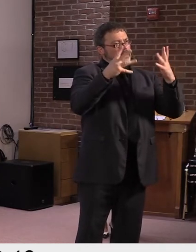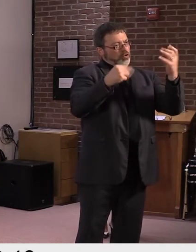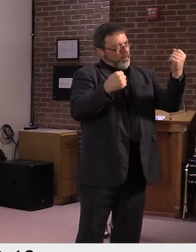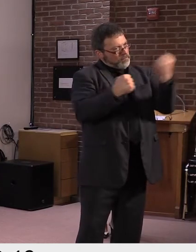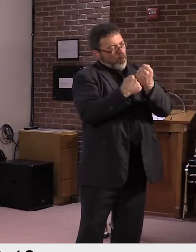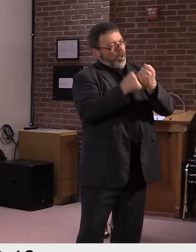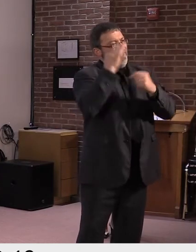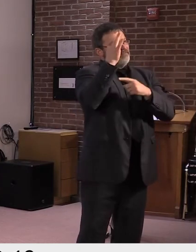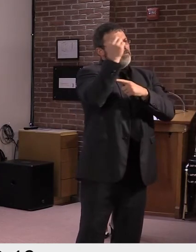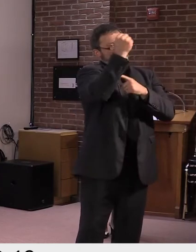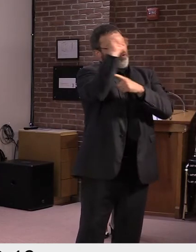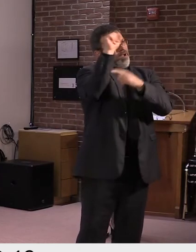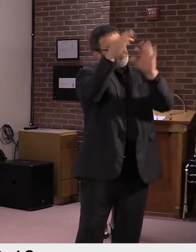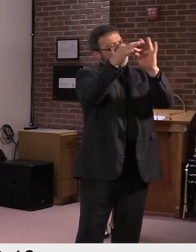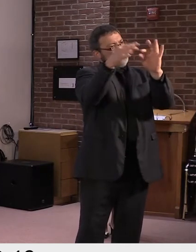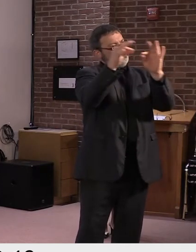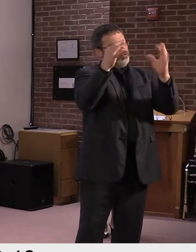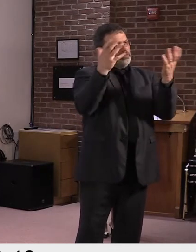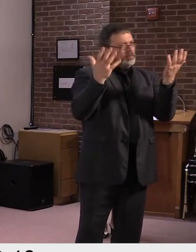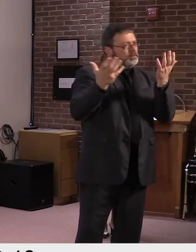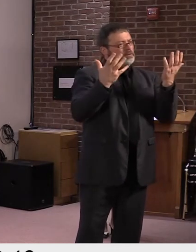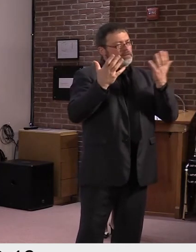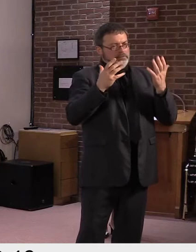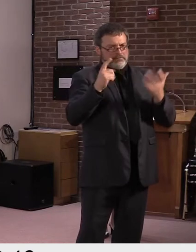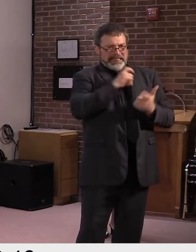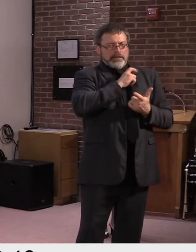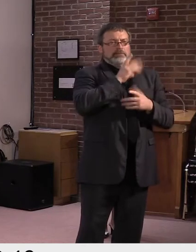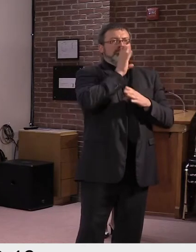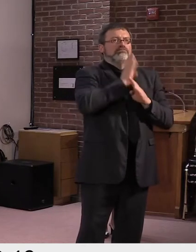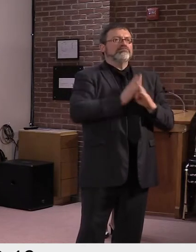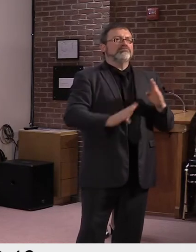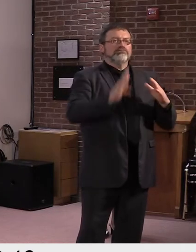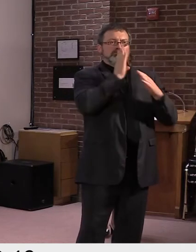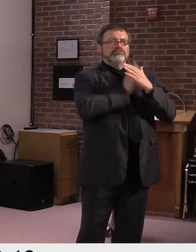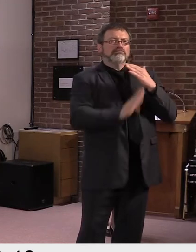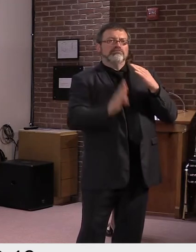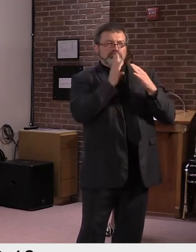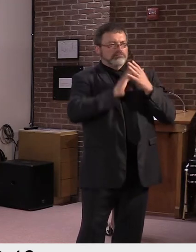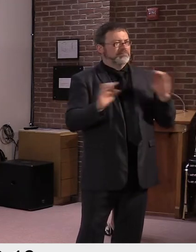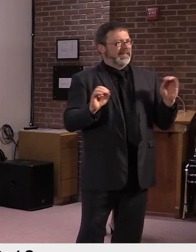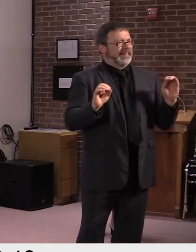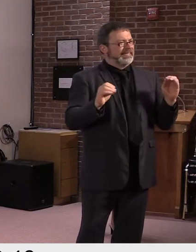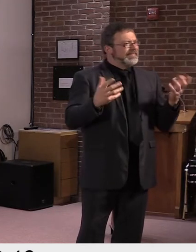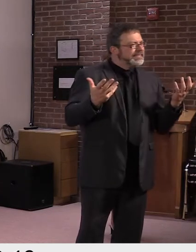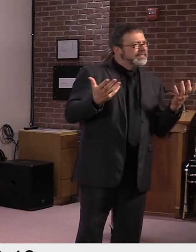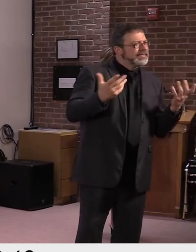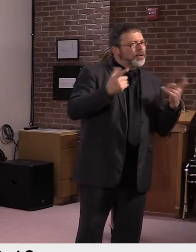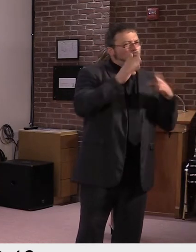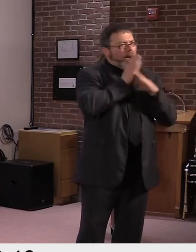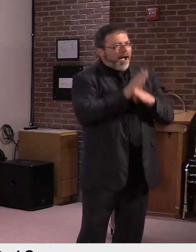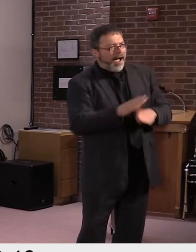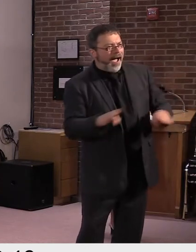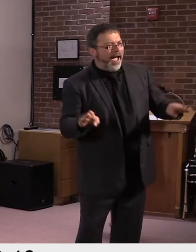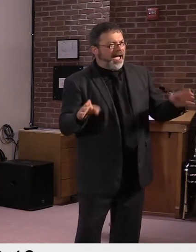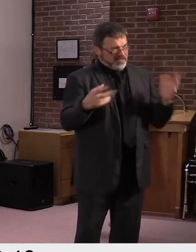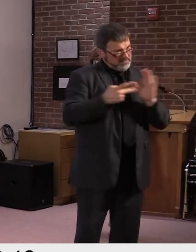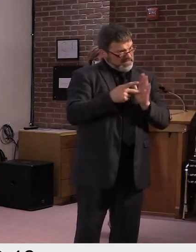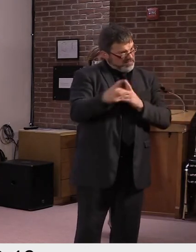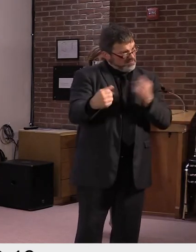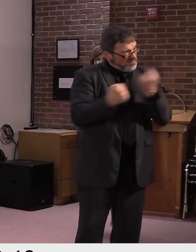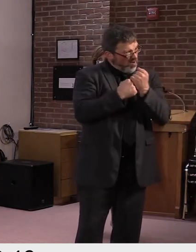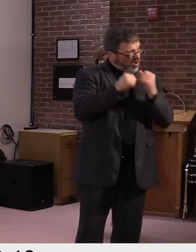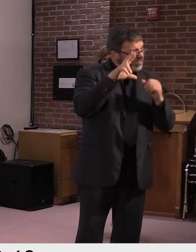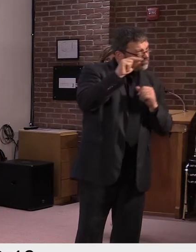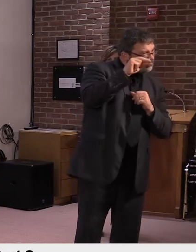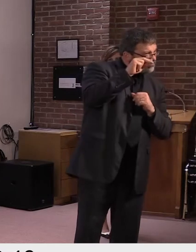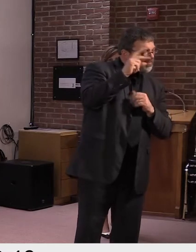and in Vermont, and a sign of that solidarity that we all want things to be to be improving, and we